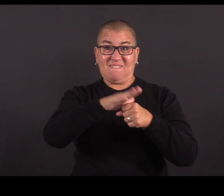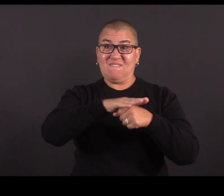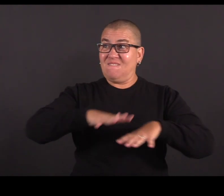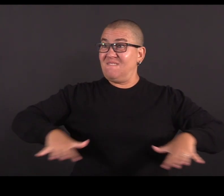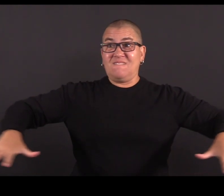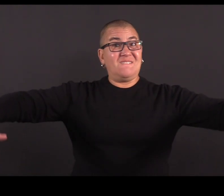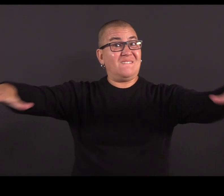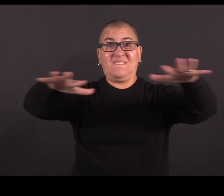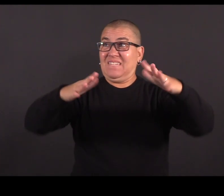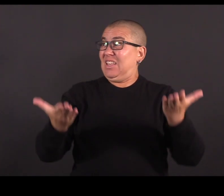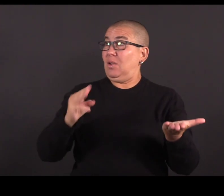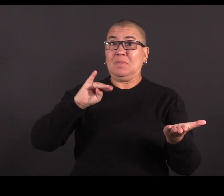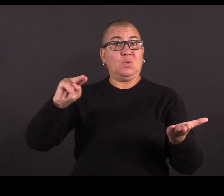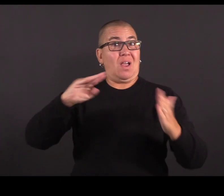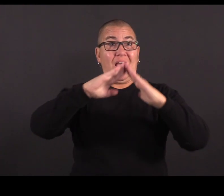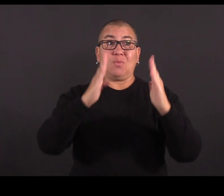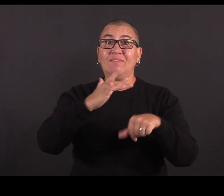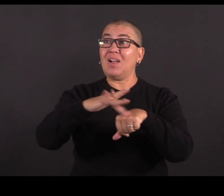Minnesota.